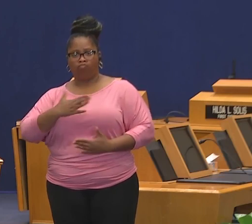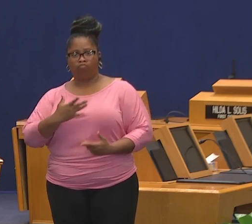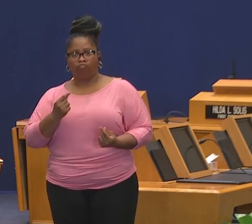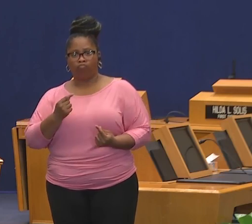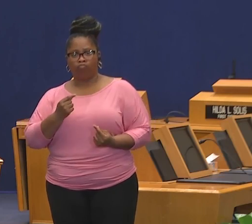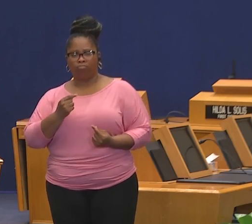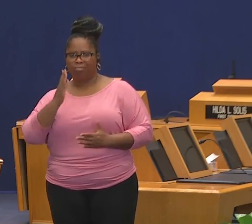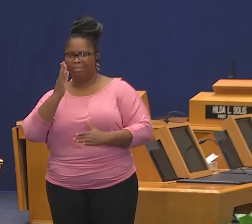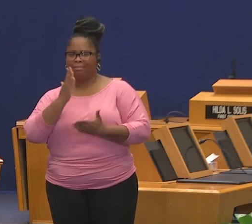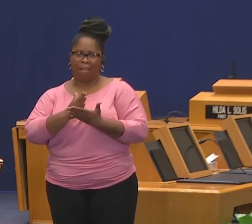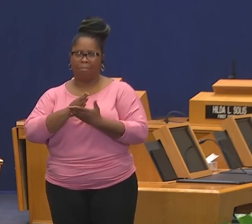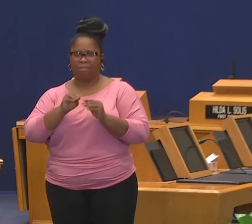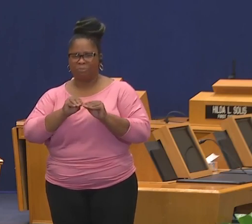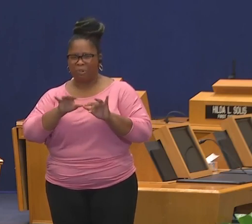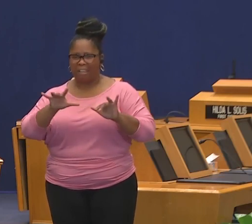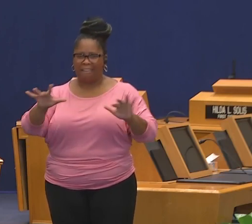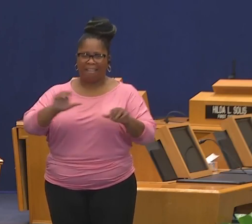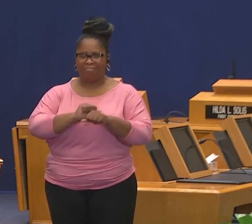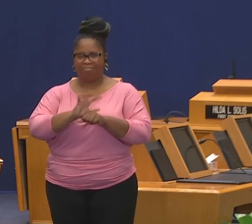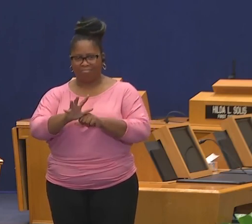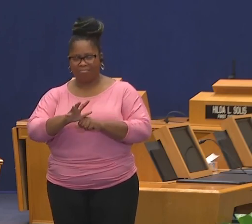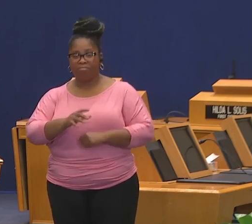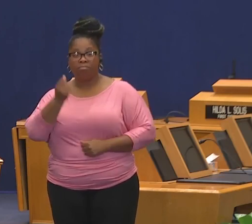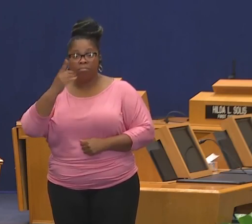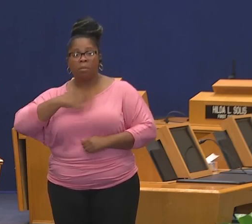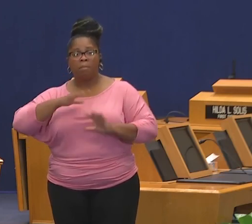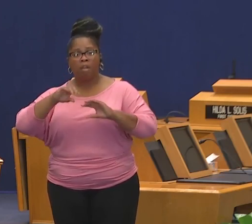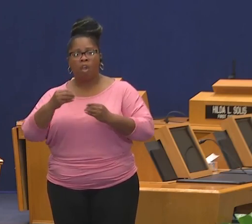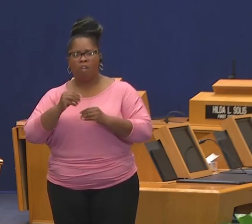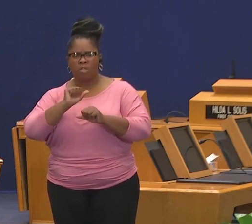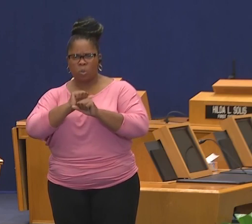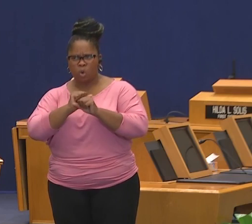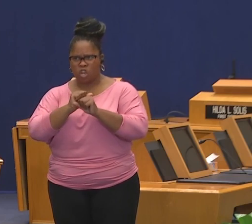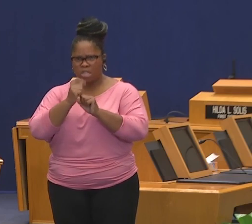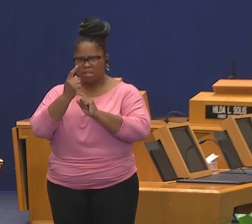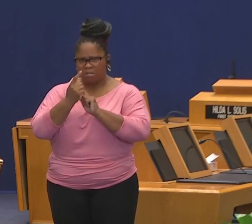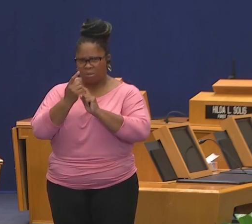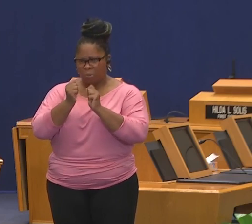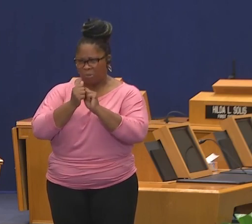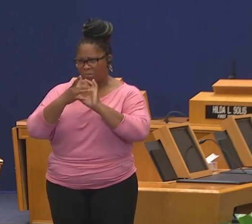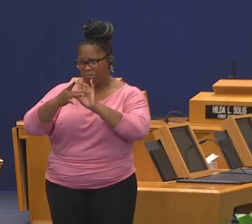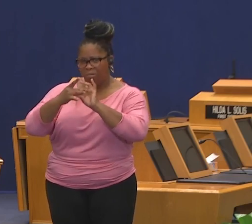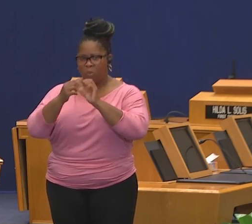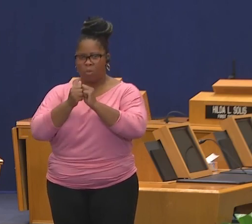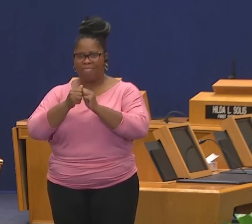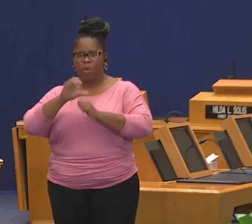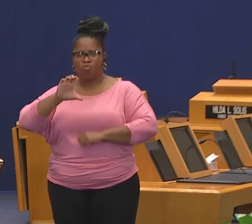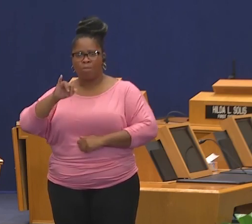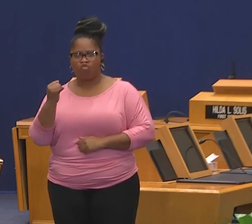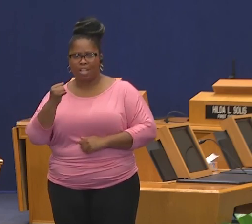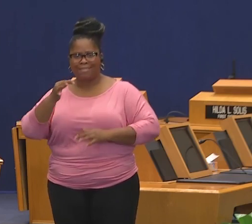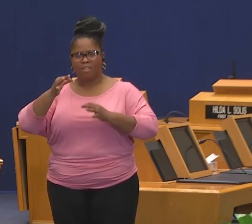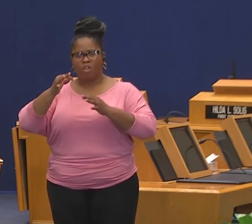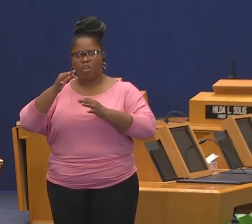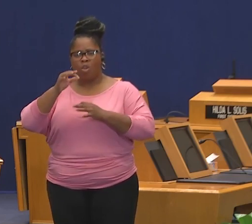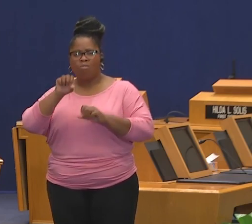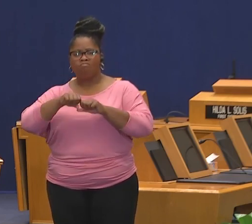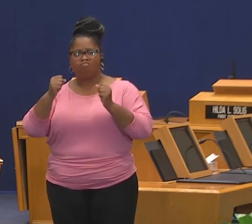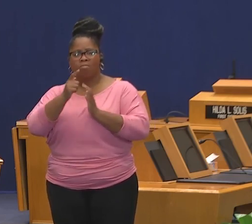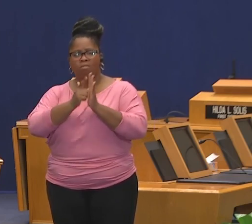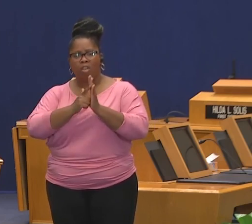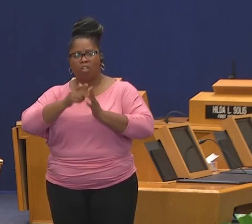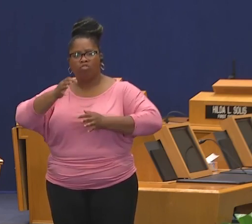of this pandemic. My office has been working closely with our criminal justice partners to make sure that victims' rights